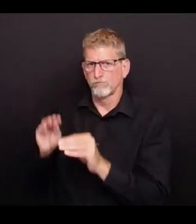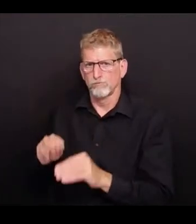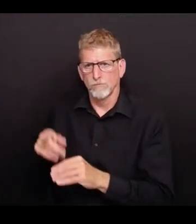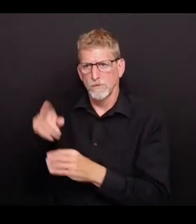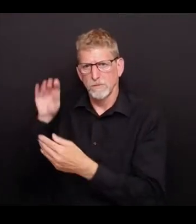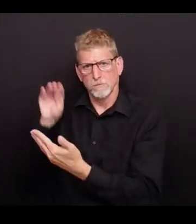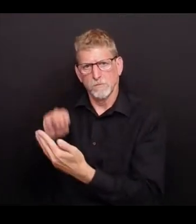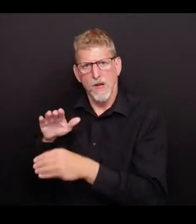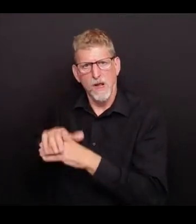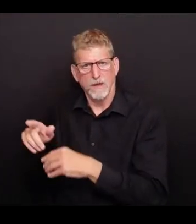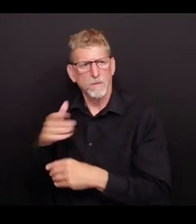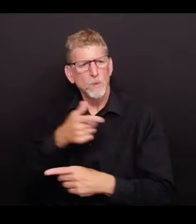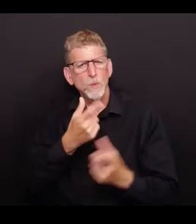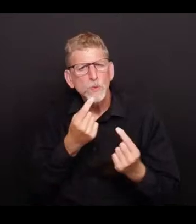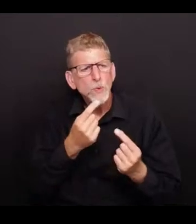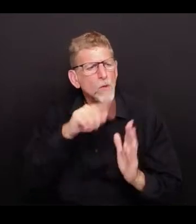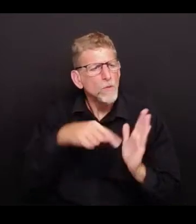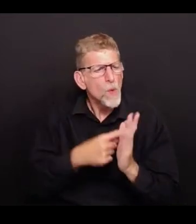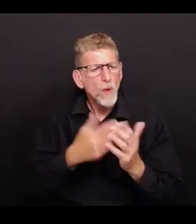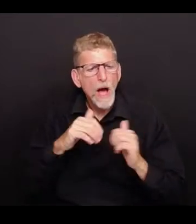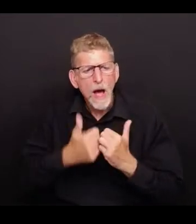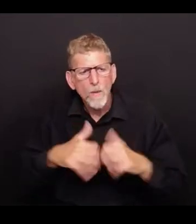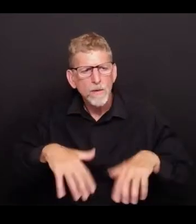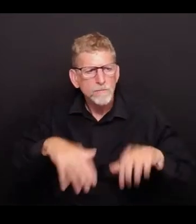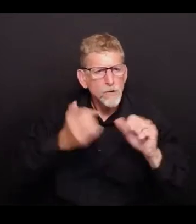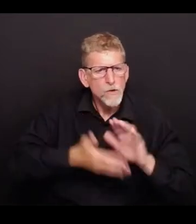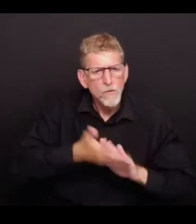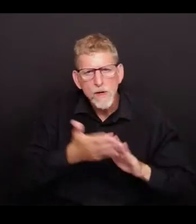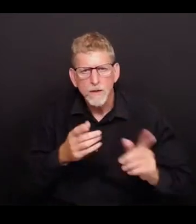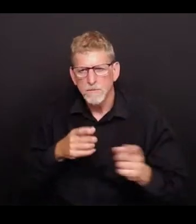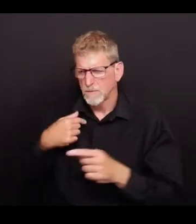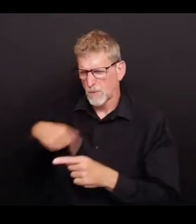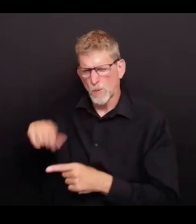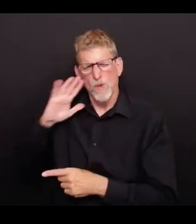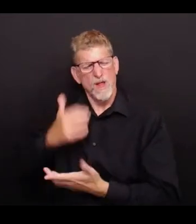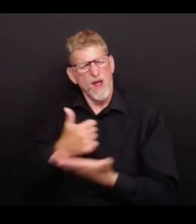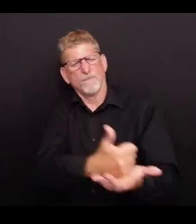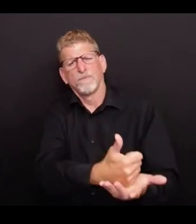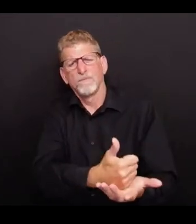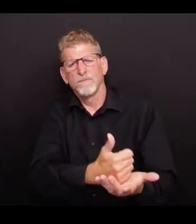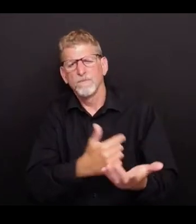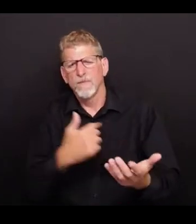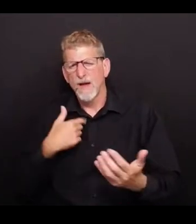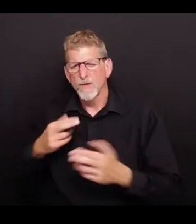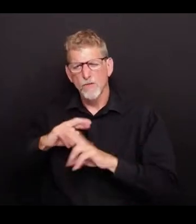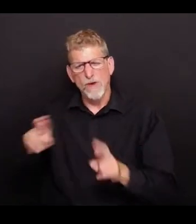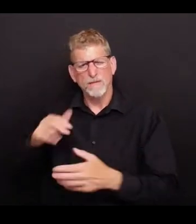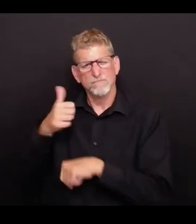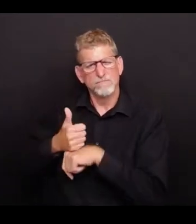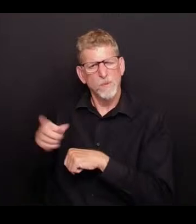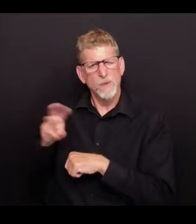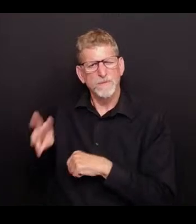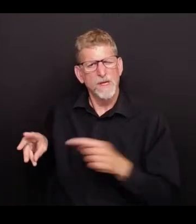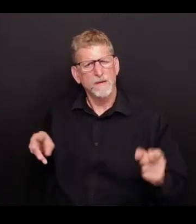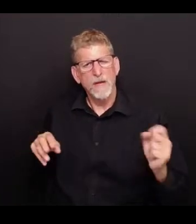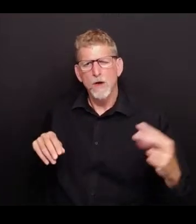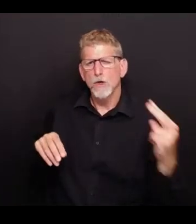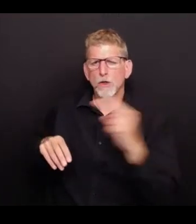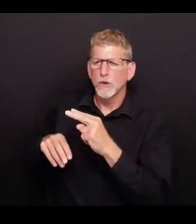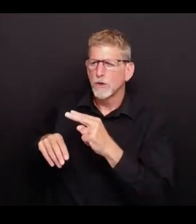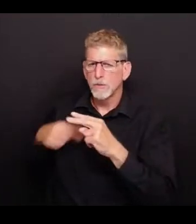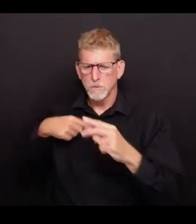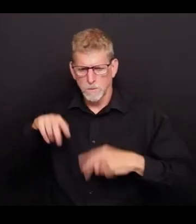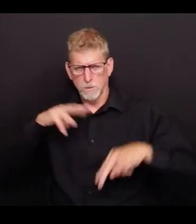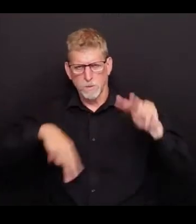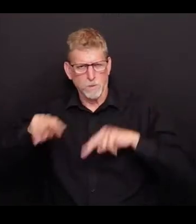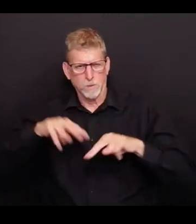roles and responsibilities hosting an event entails, and learn about limited funding that will be available to support costs for community groups selected to